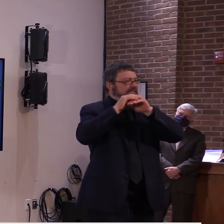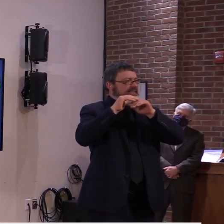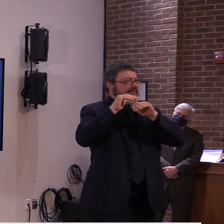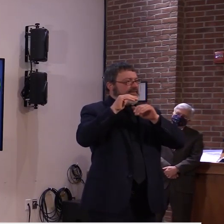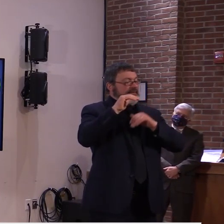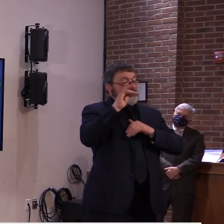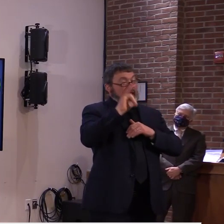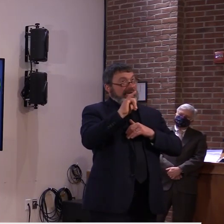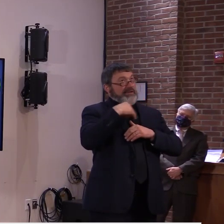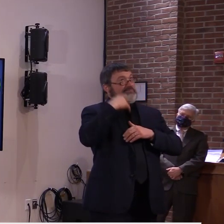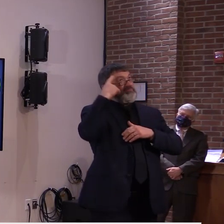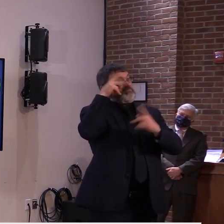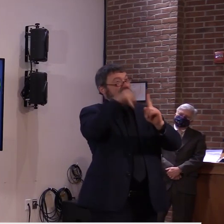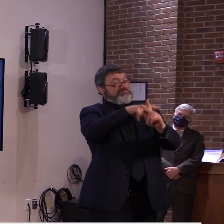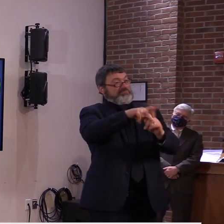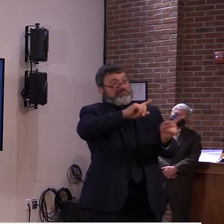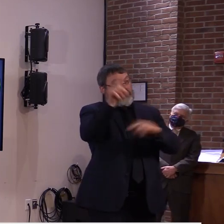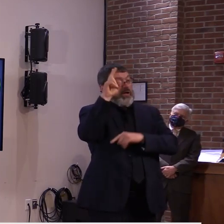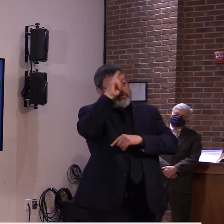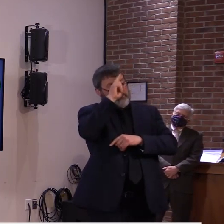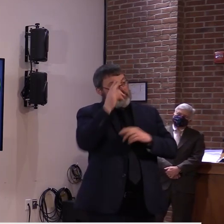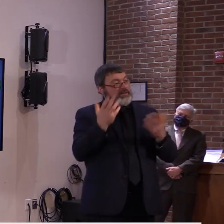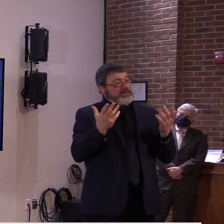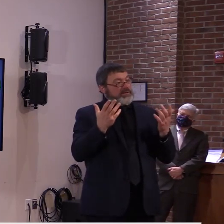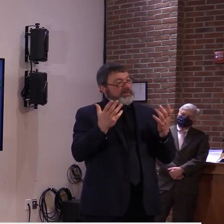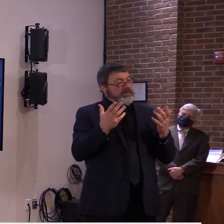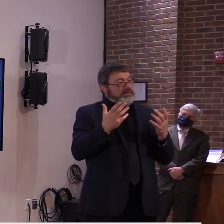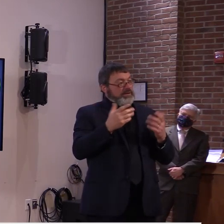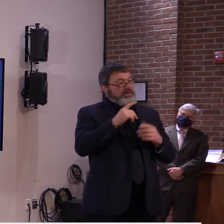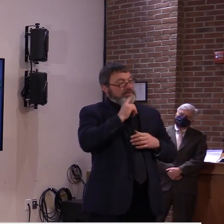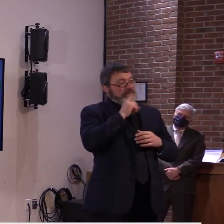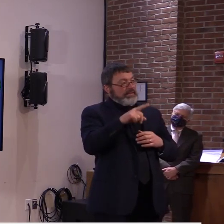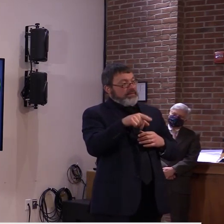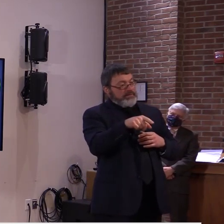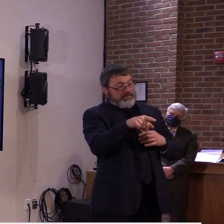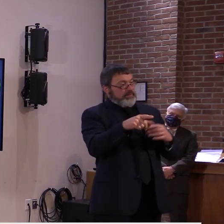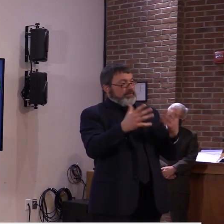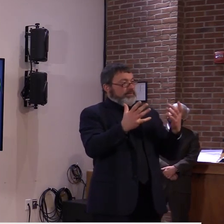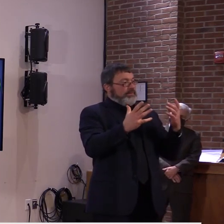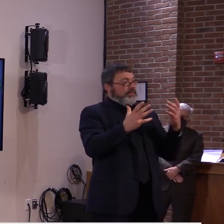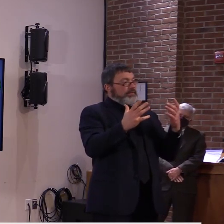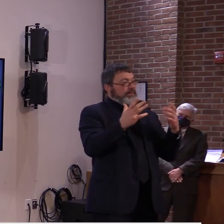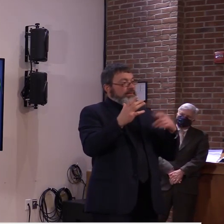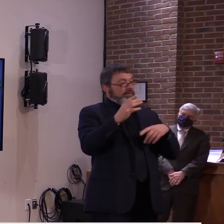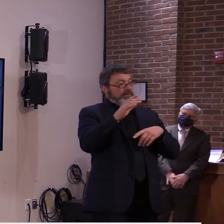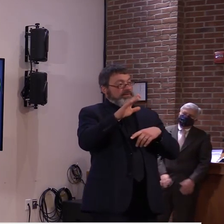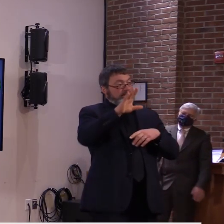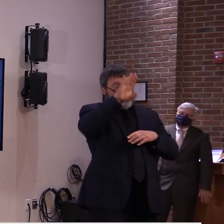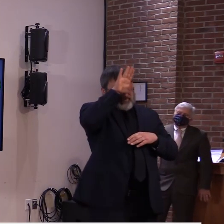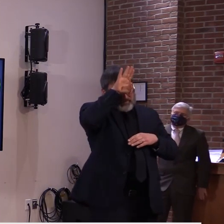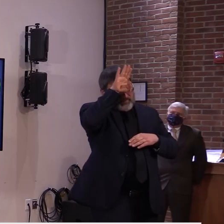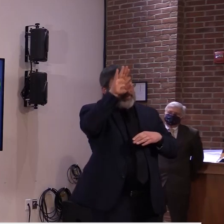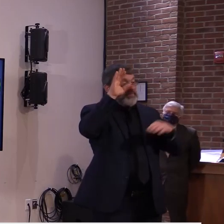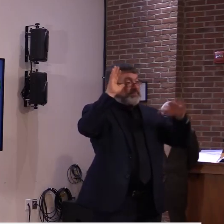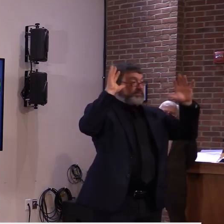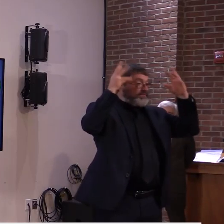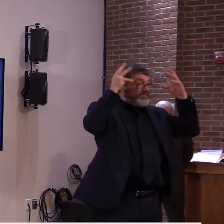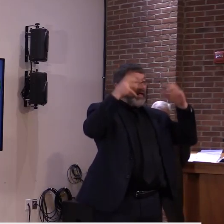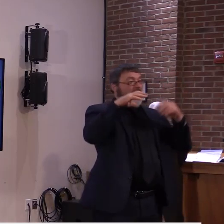symptomatic. So they already knew they had COVID and were needing to be transported to a medical